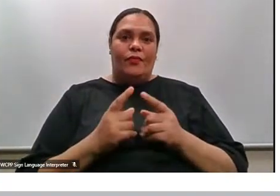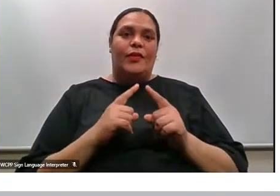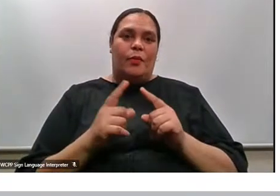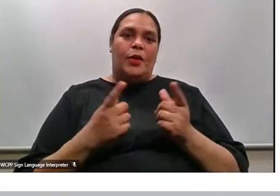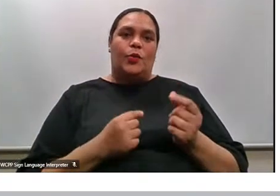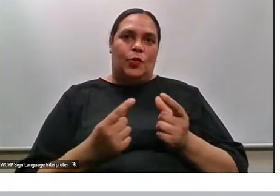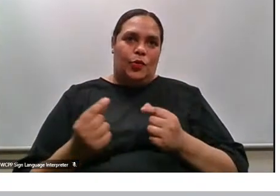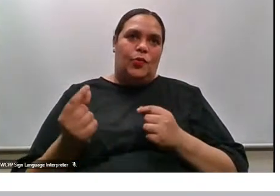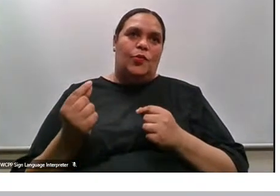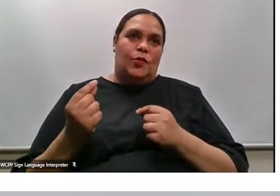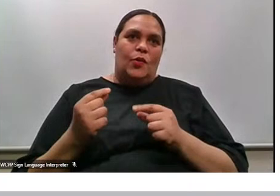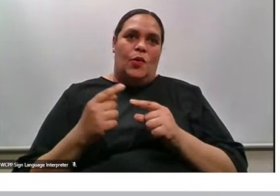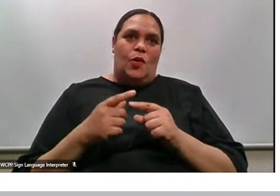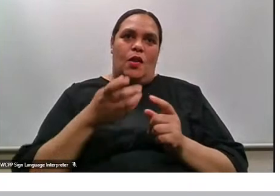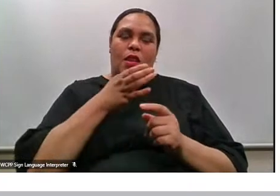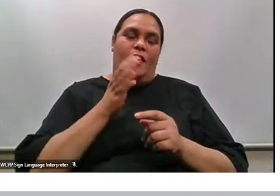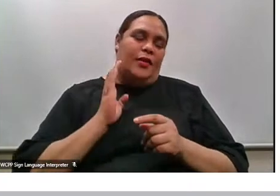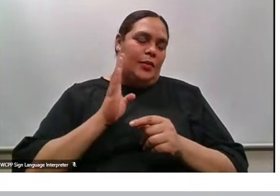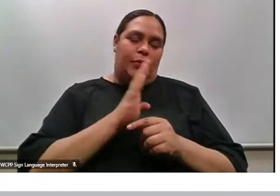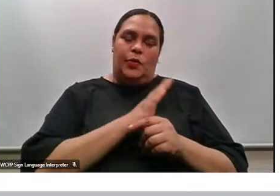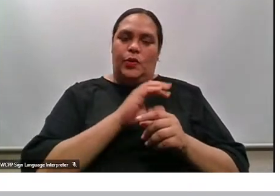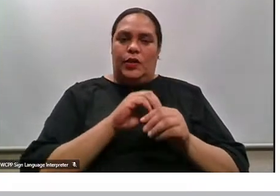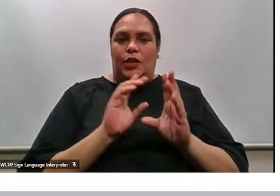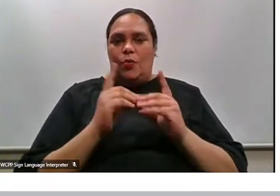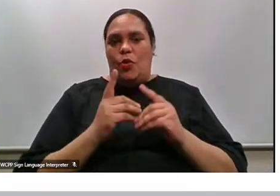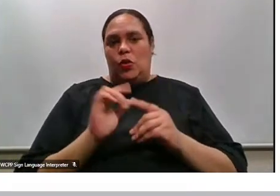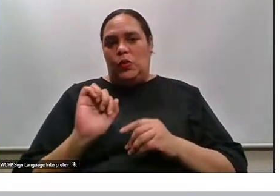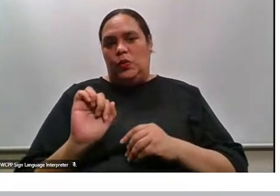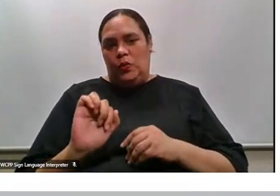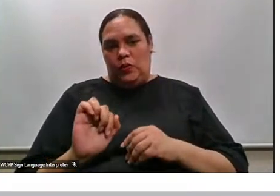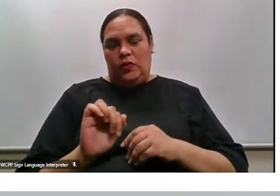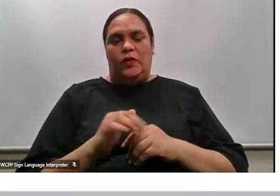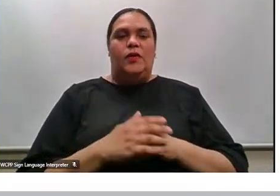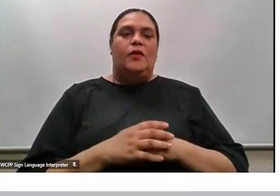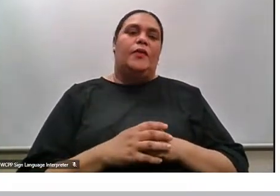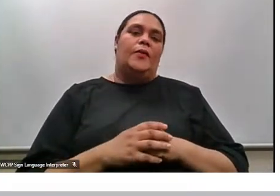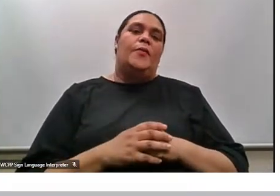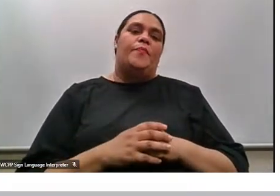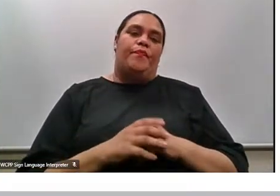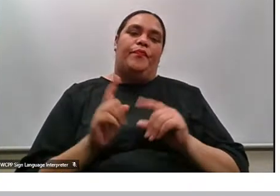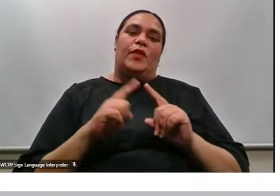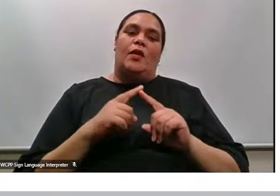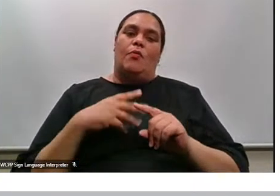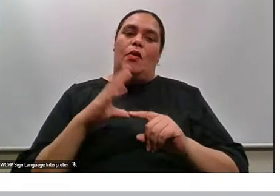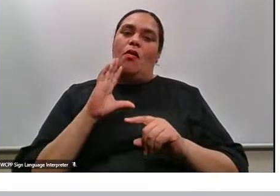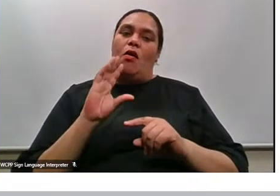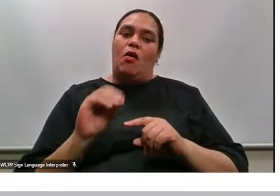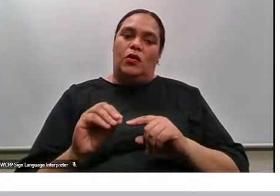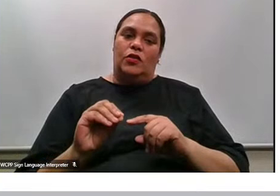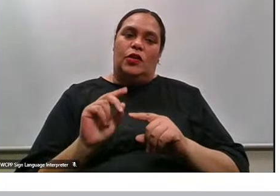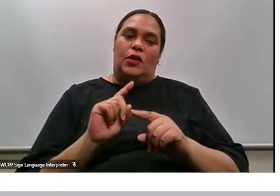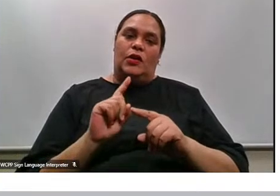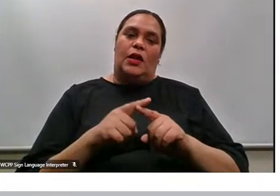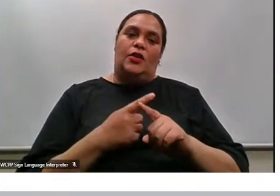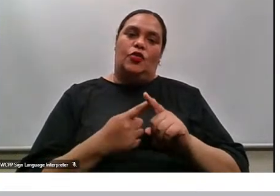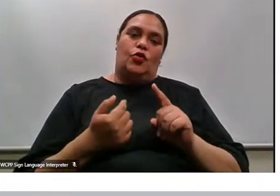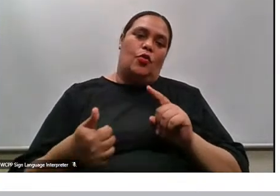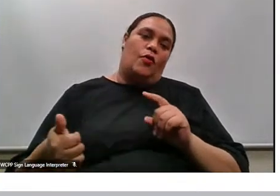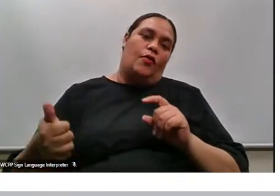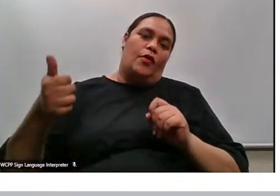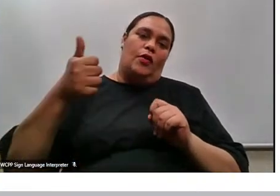the liquor board in your department. And I'm asking you, as the executing authority,